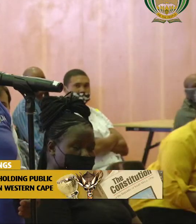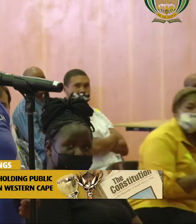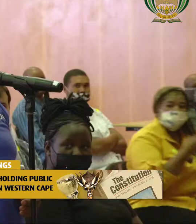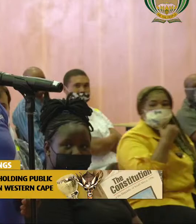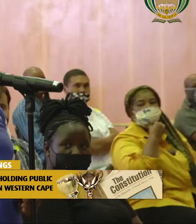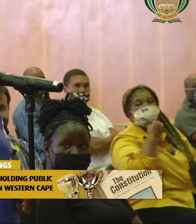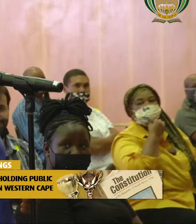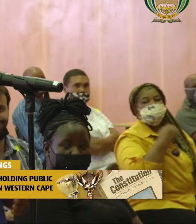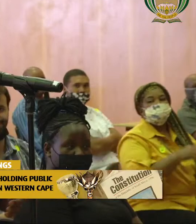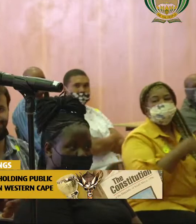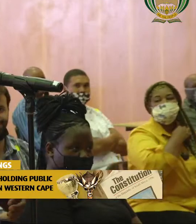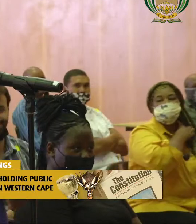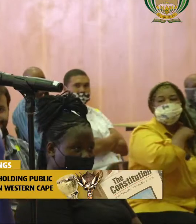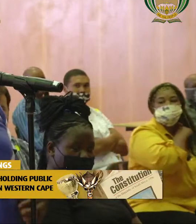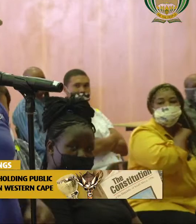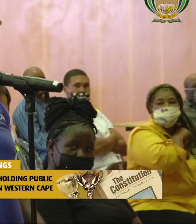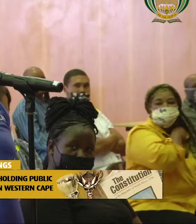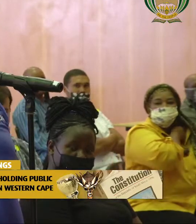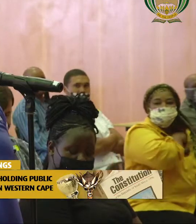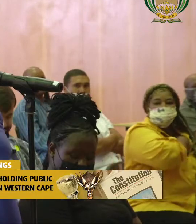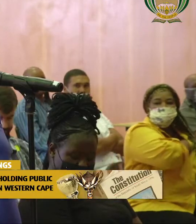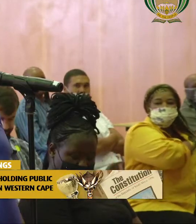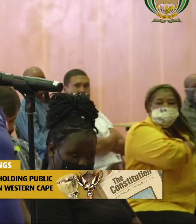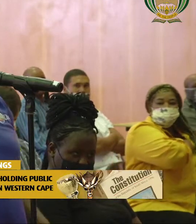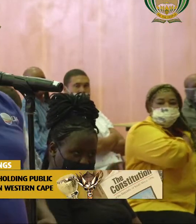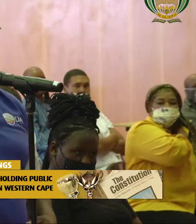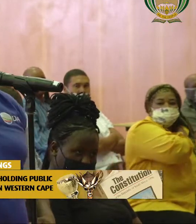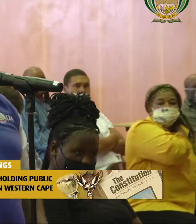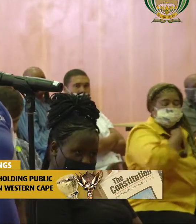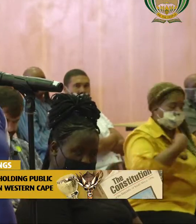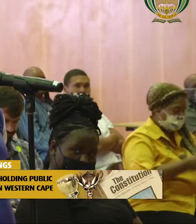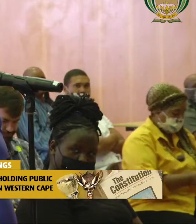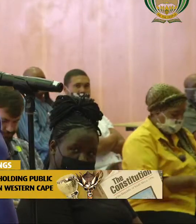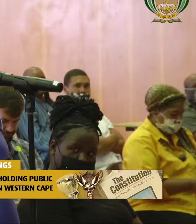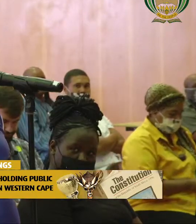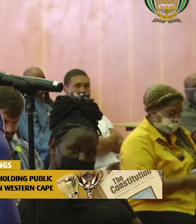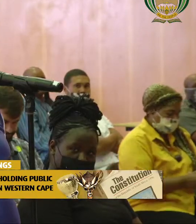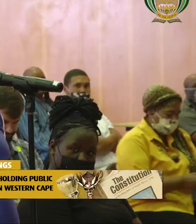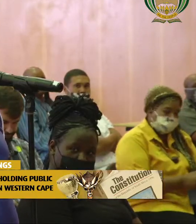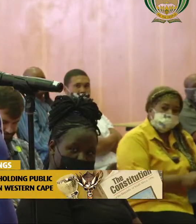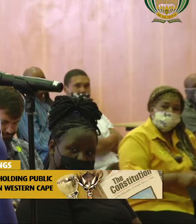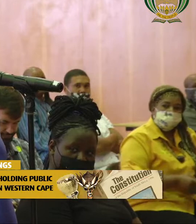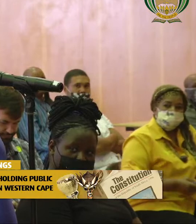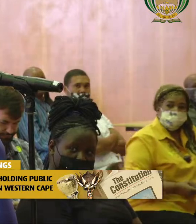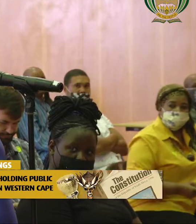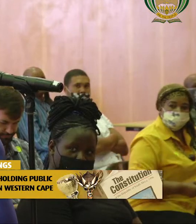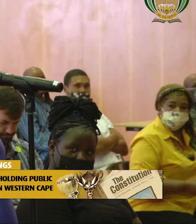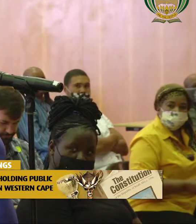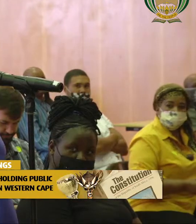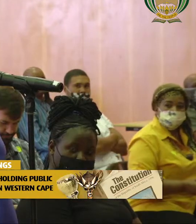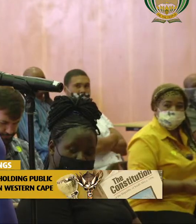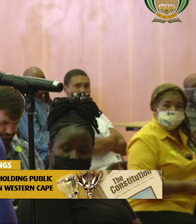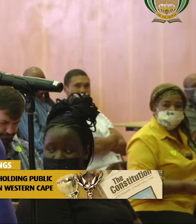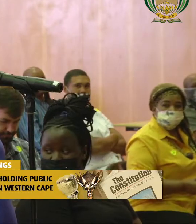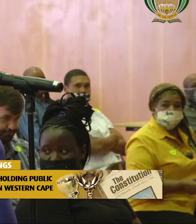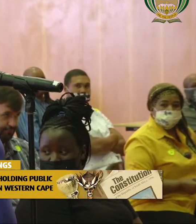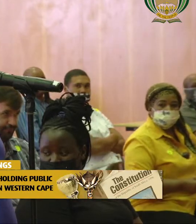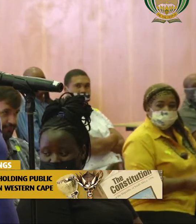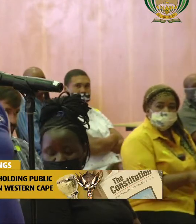Again, thank you. I'm Nicholas Boyson. I'm an activist on the ground and also a